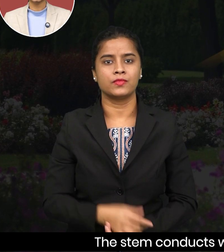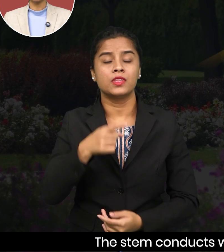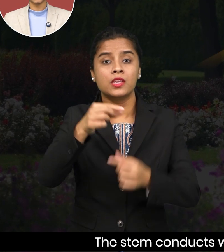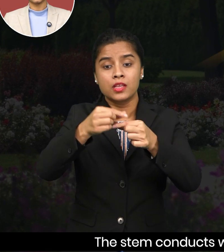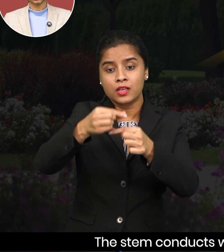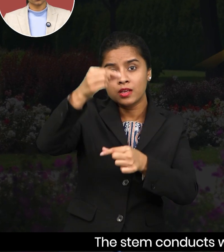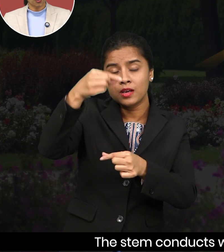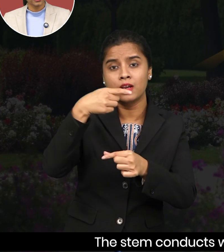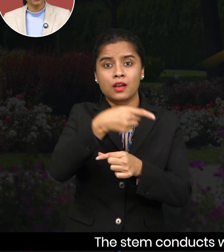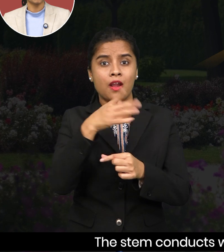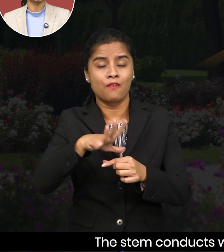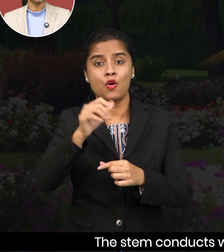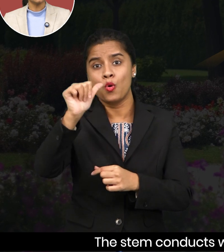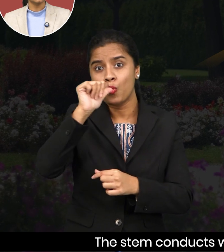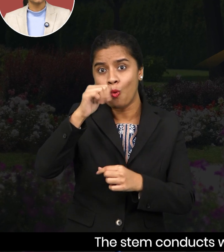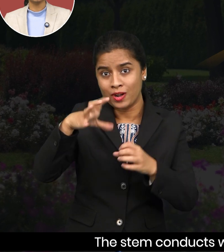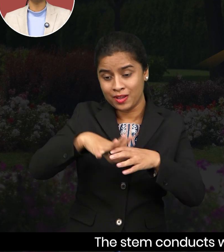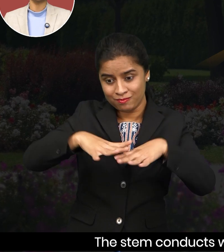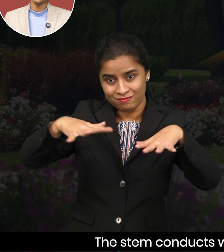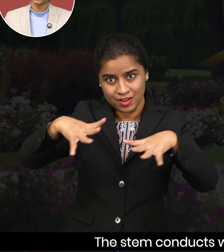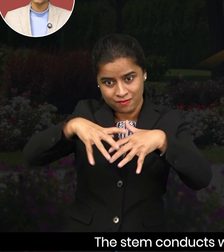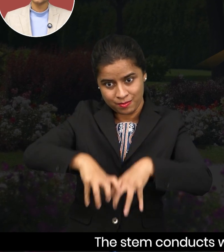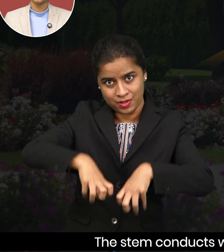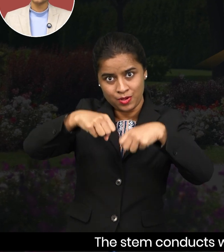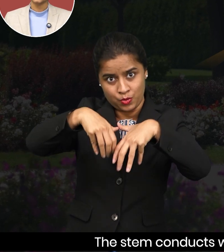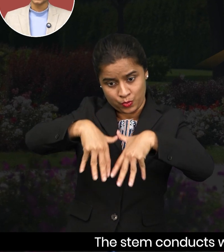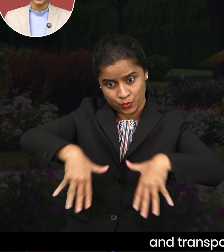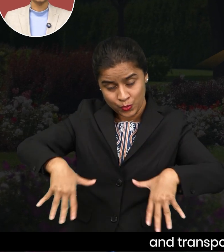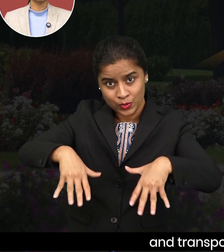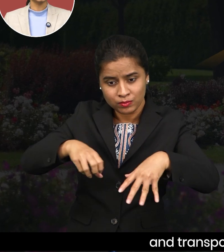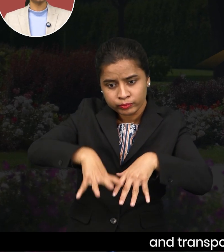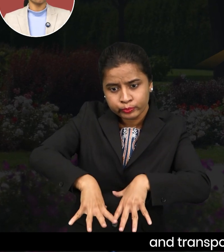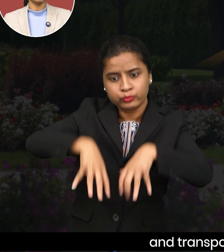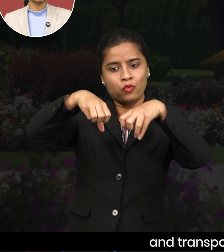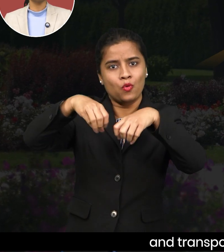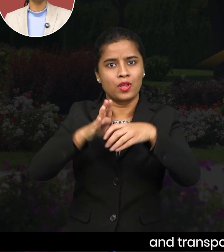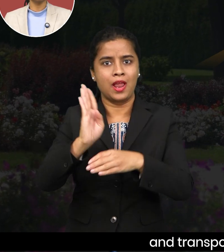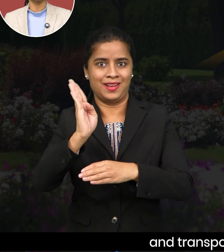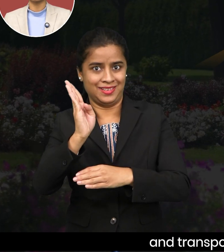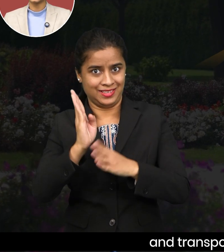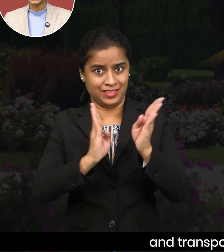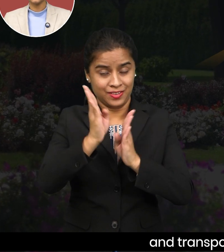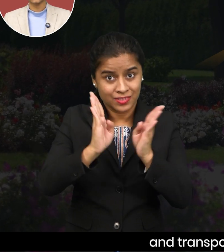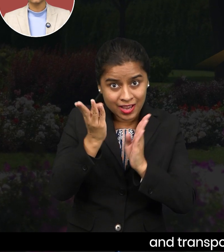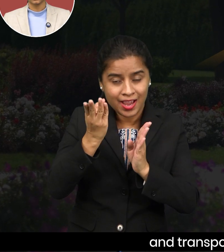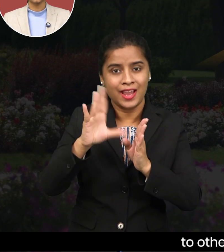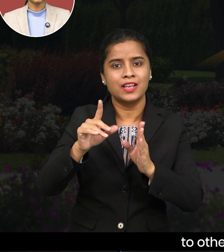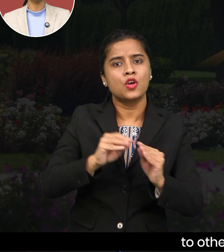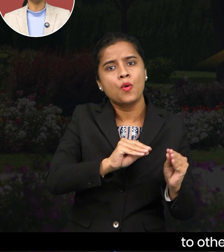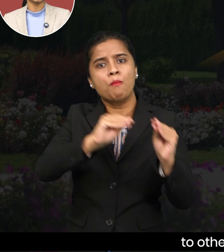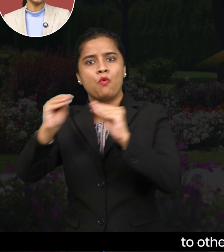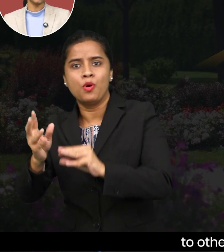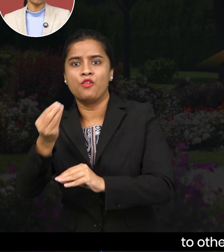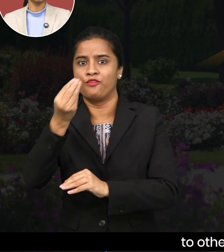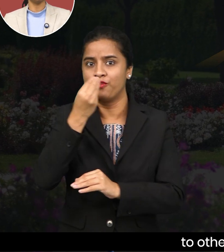The stem conducts water from the roots to the leaves and transport food from the leaves to